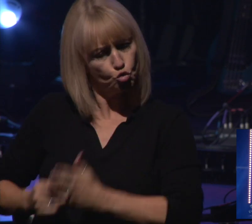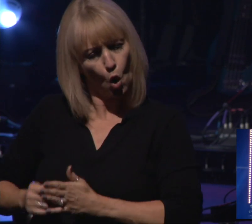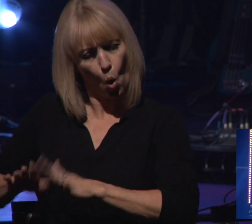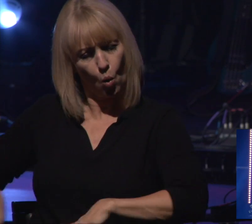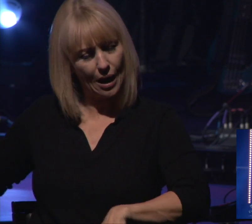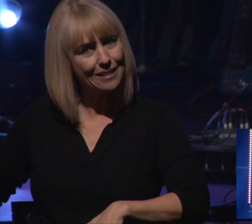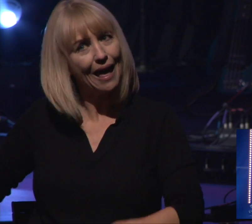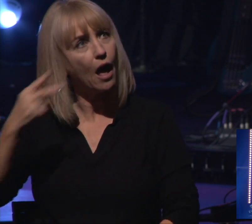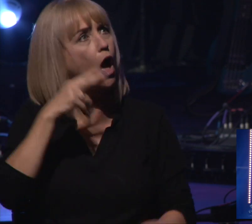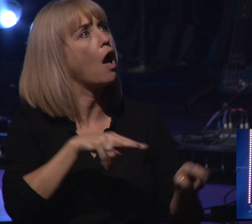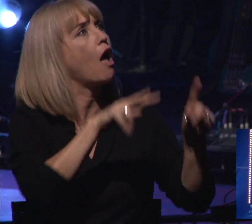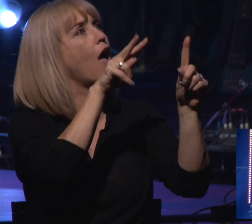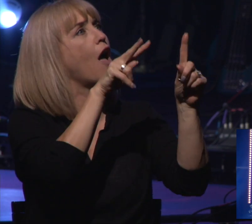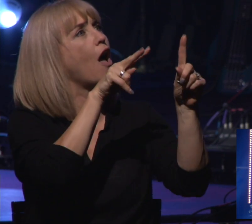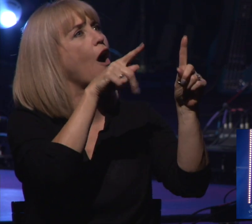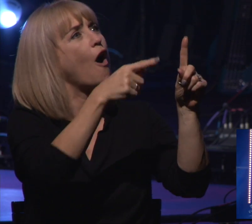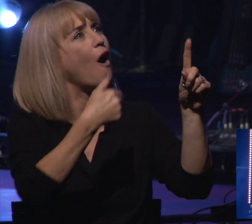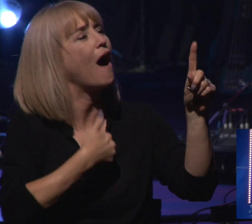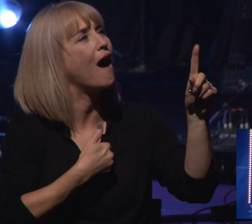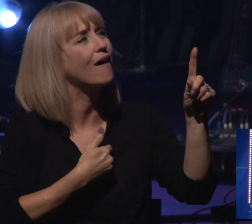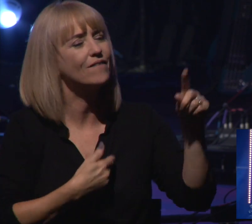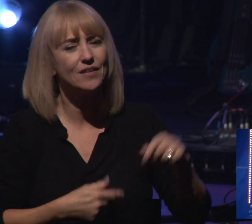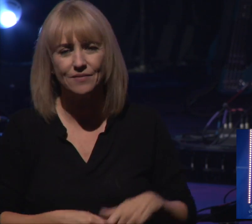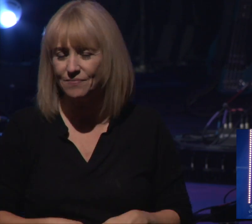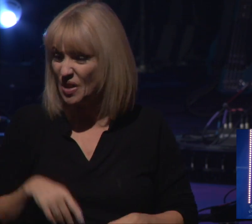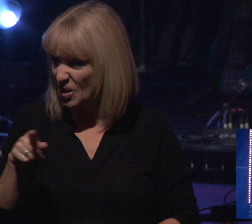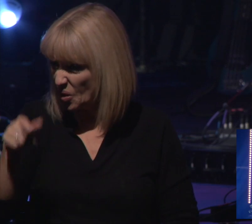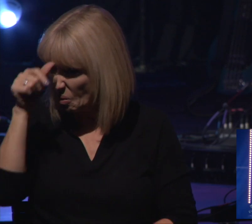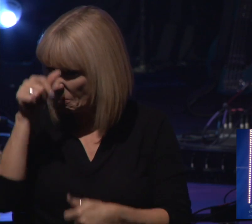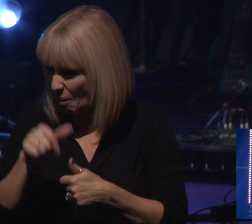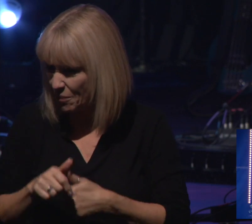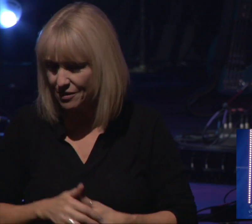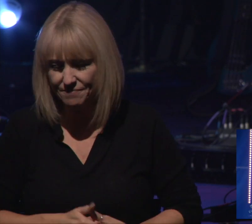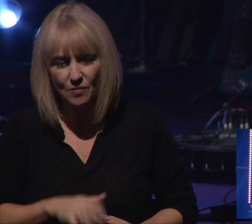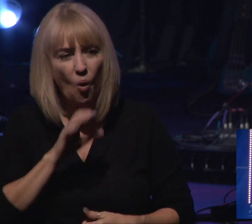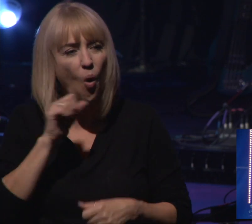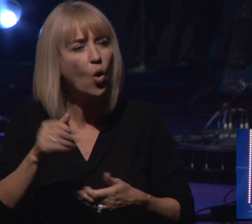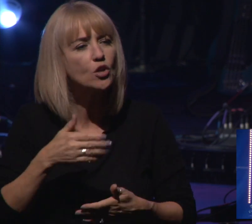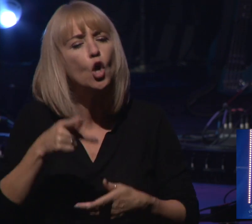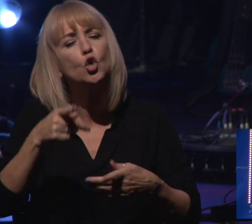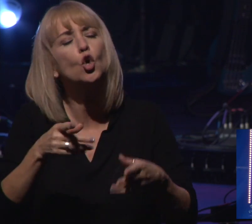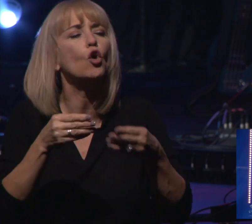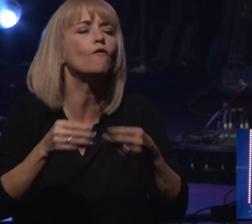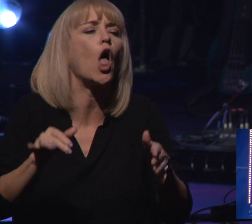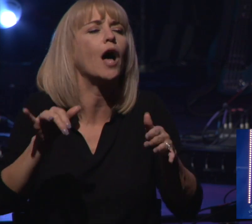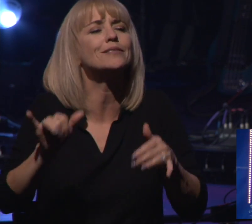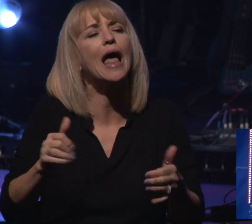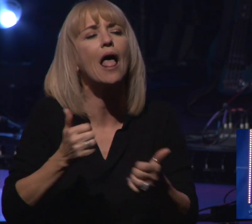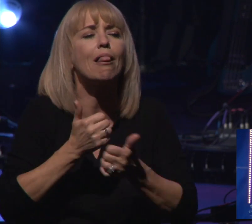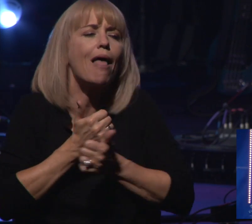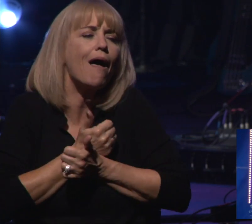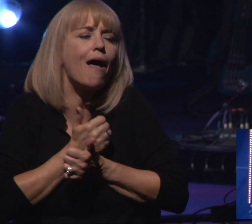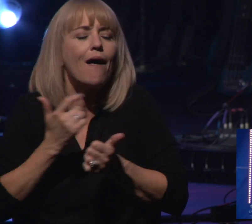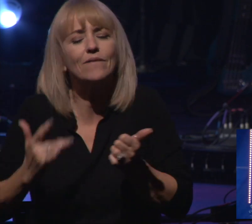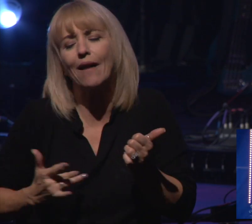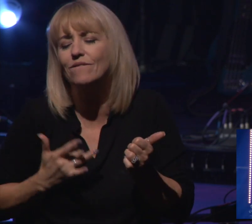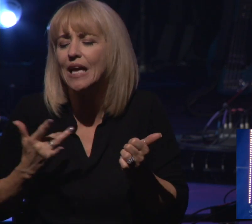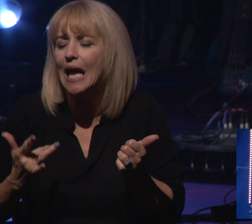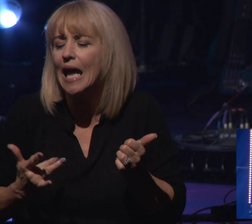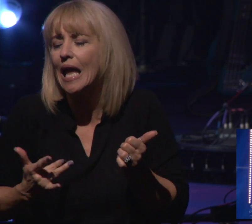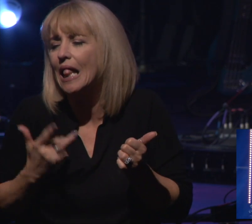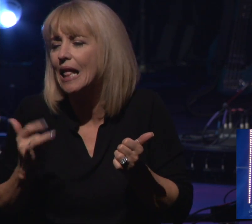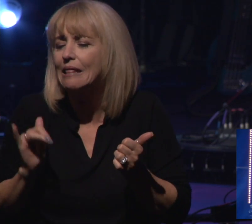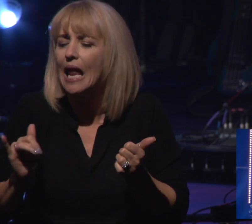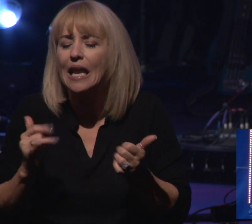faithful man or woman is. There's that old song, some of you may remember, it says, you've lost that love and feeling. Whoa, that love and